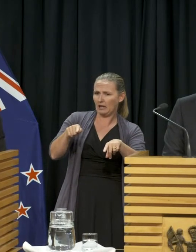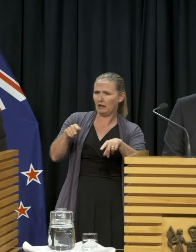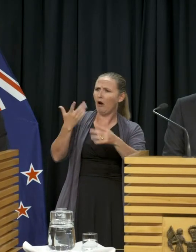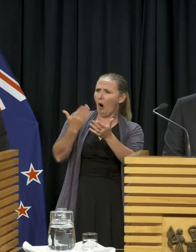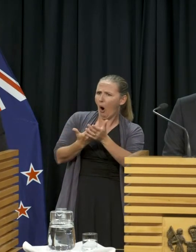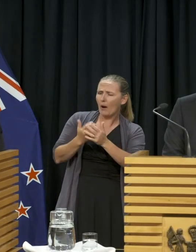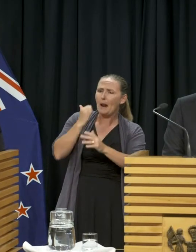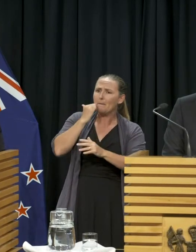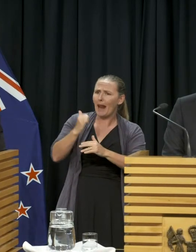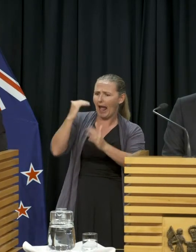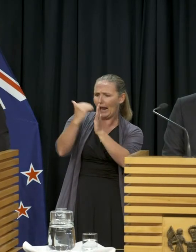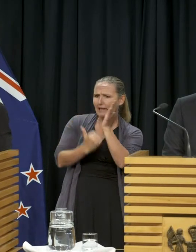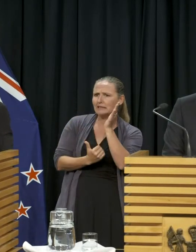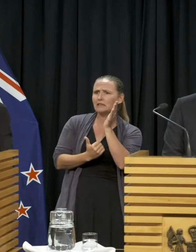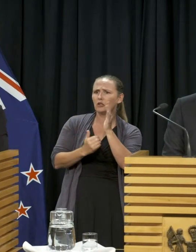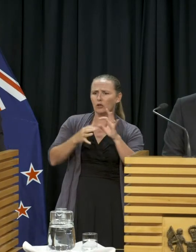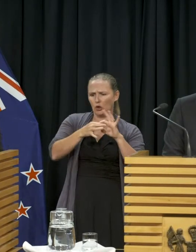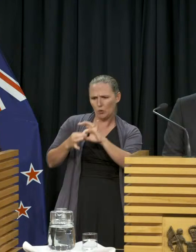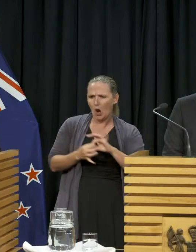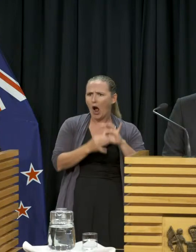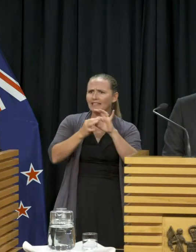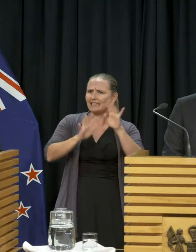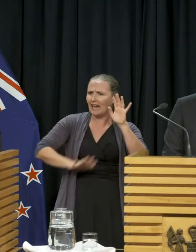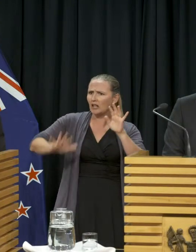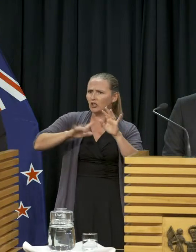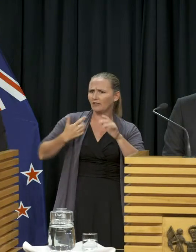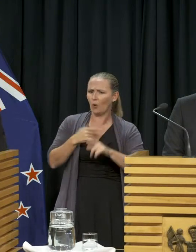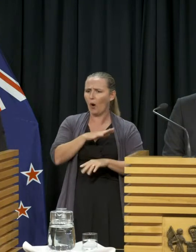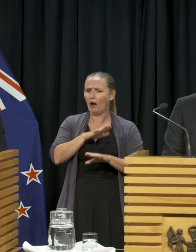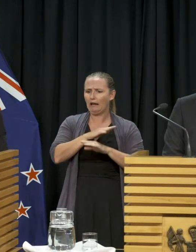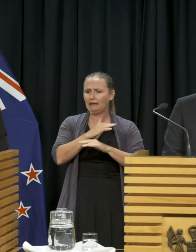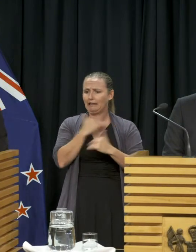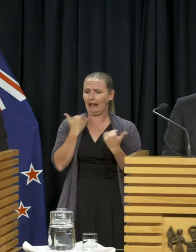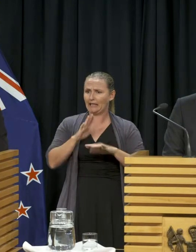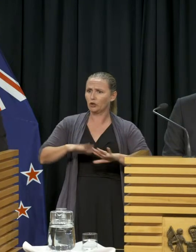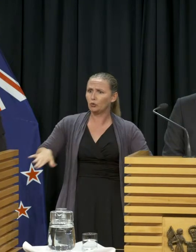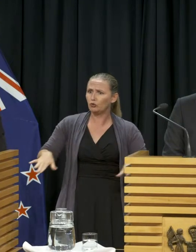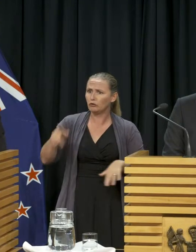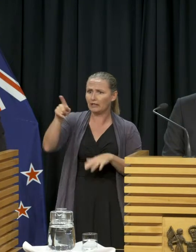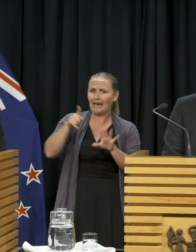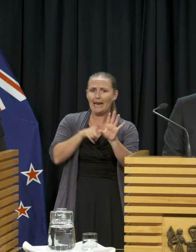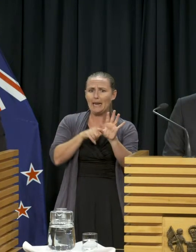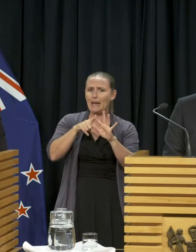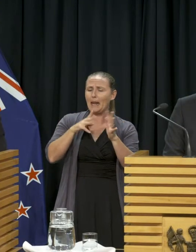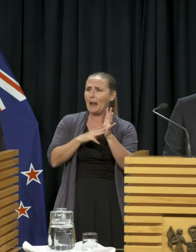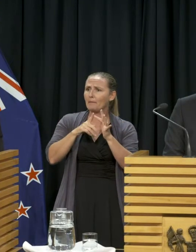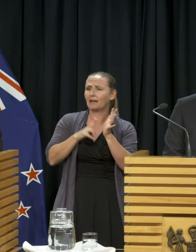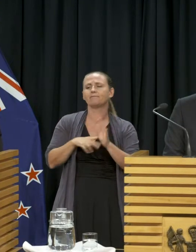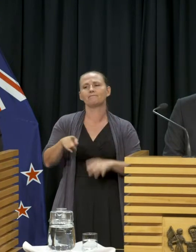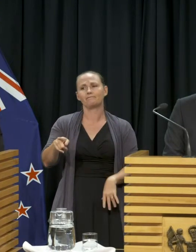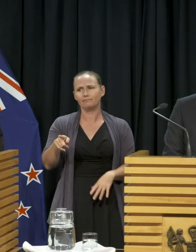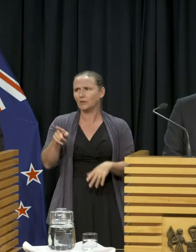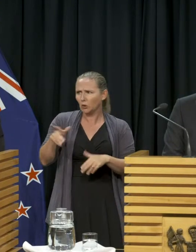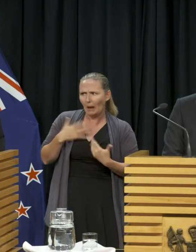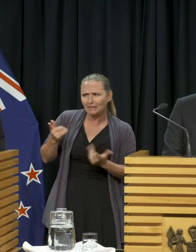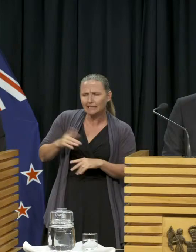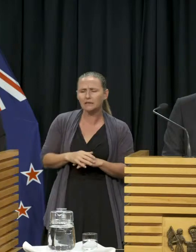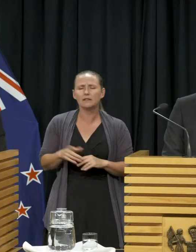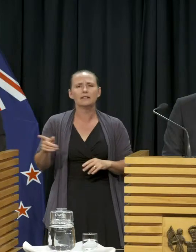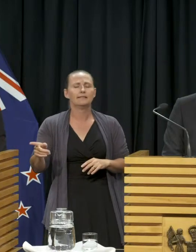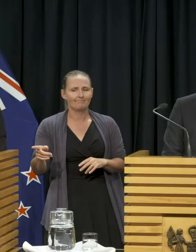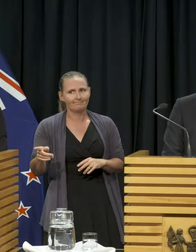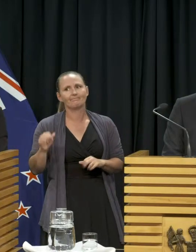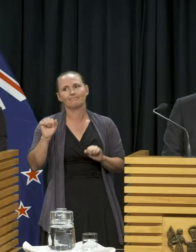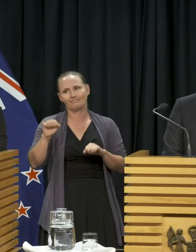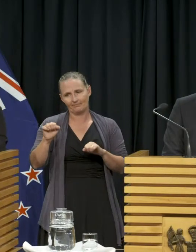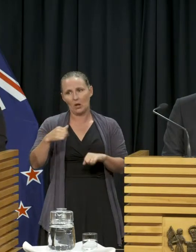you? Yeah, and what I've already said is that we absolutely have an expectation that the Ministry of Foreign Affairs and Trade, who